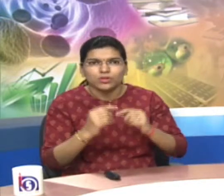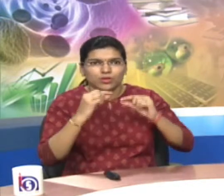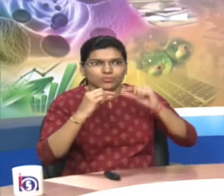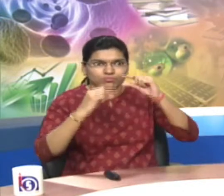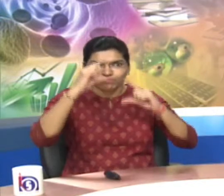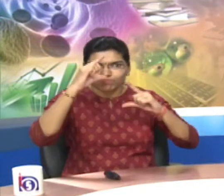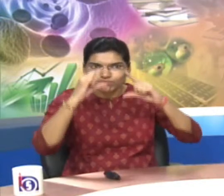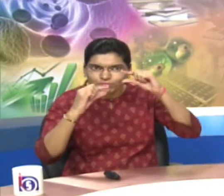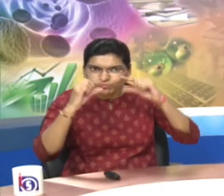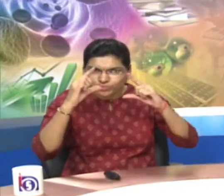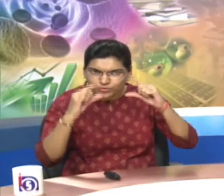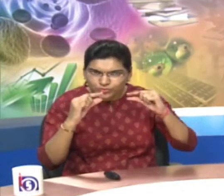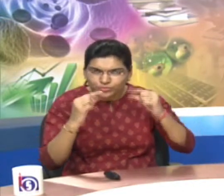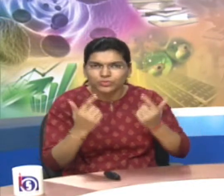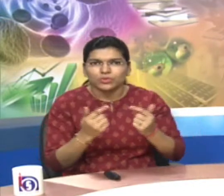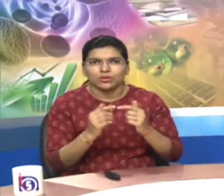it colorful. We can